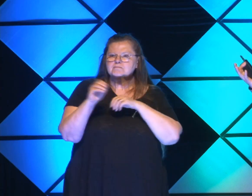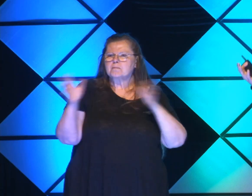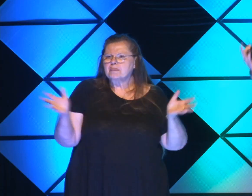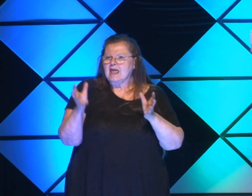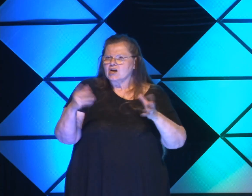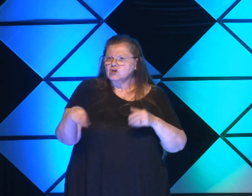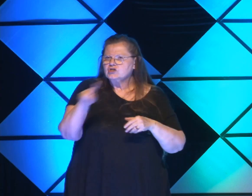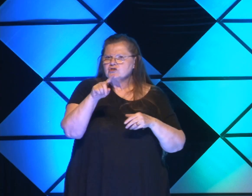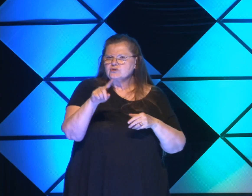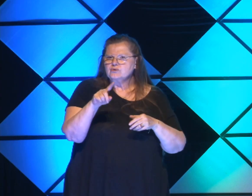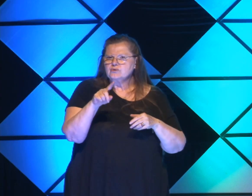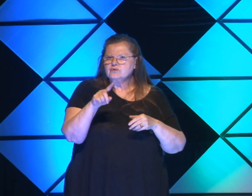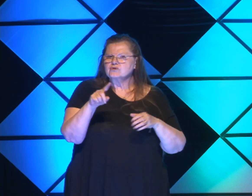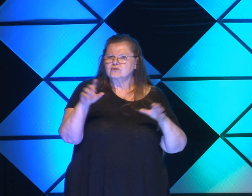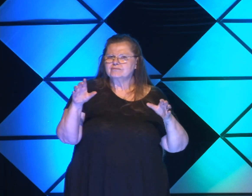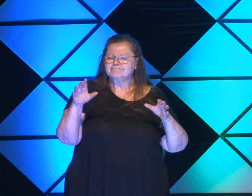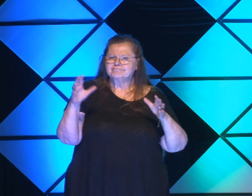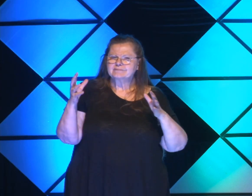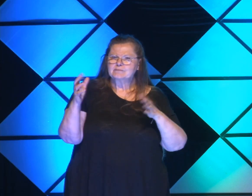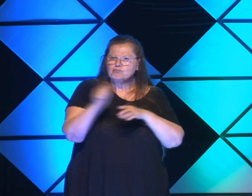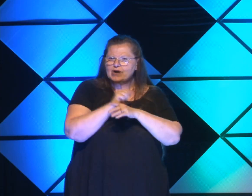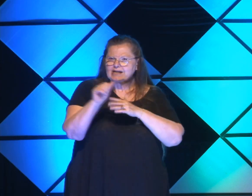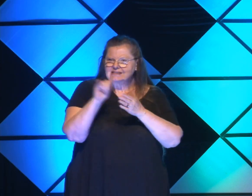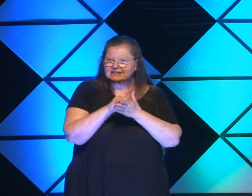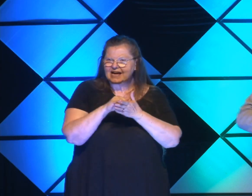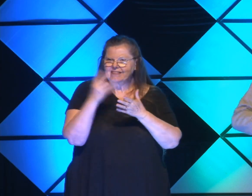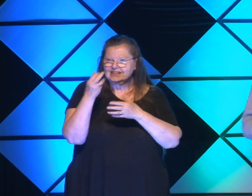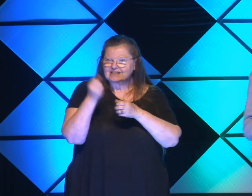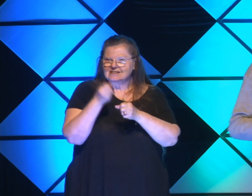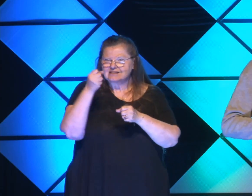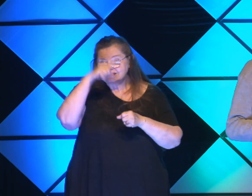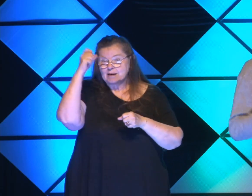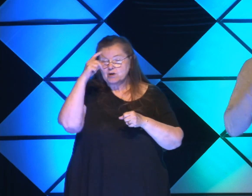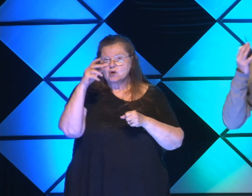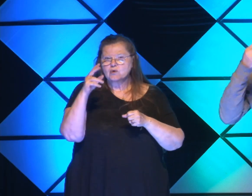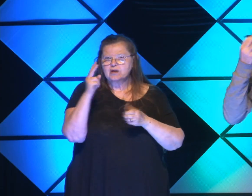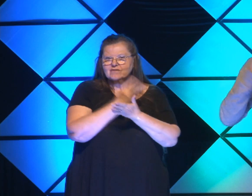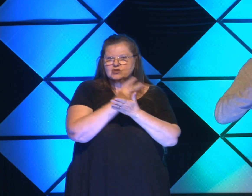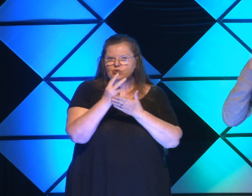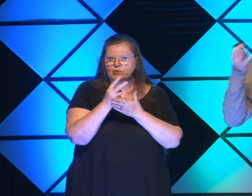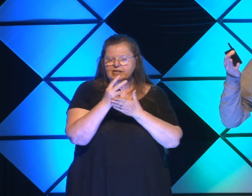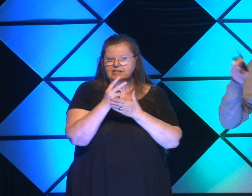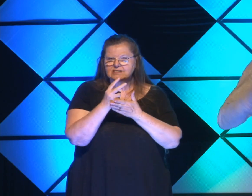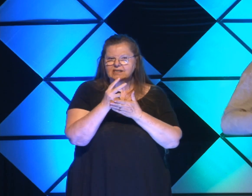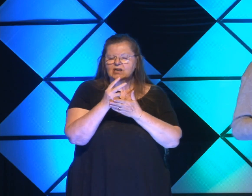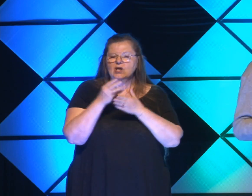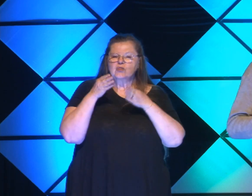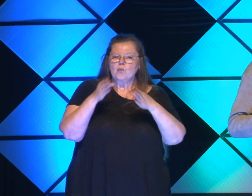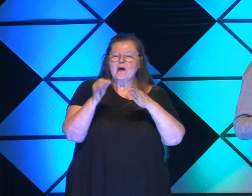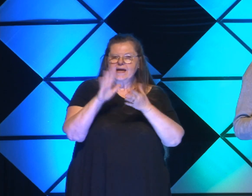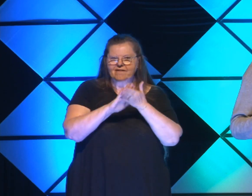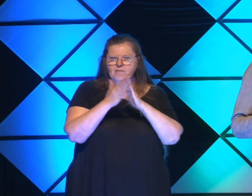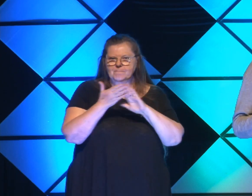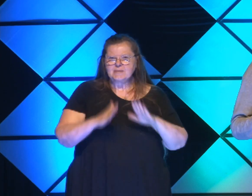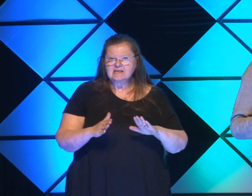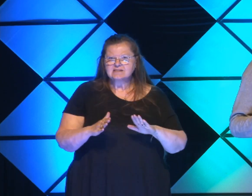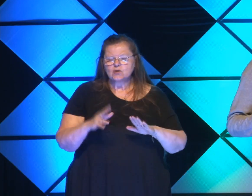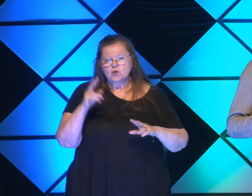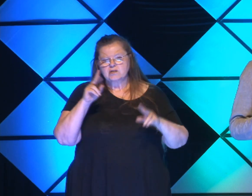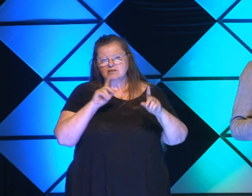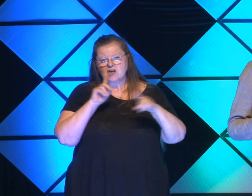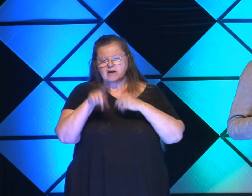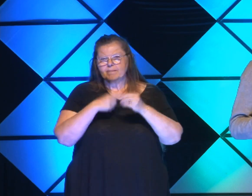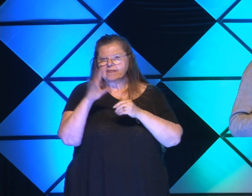encourage you to go on that journey. This summer, we're going to launch in a couple of weeks a summer journey called The Way of Peace, where we're going to re-examine these